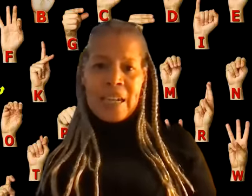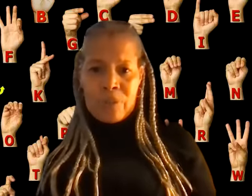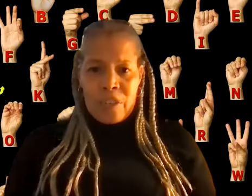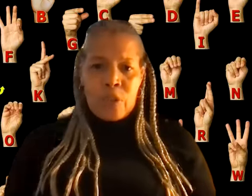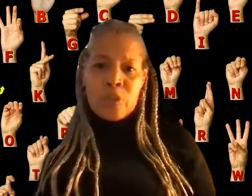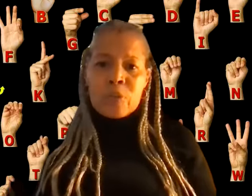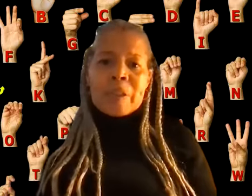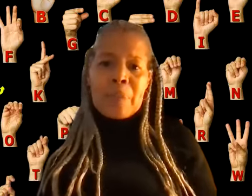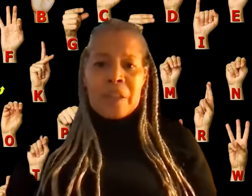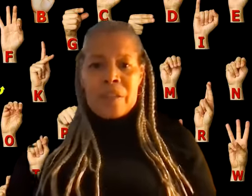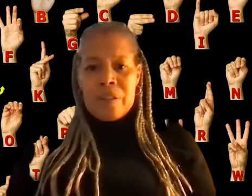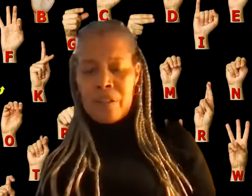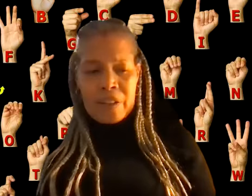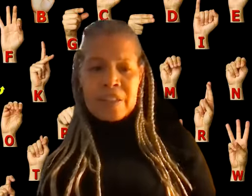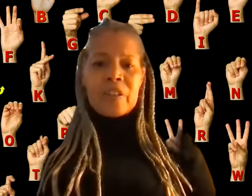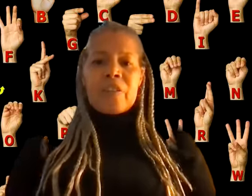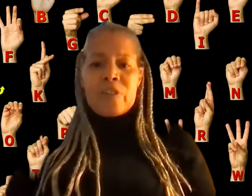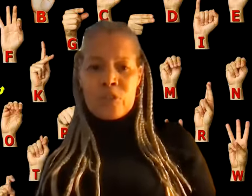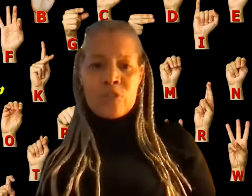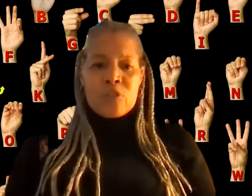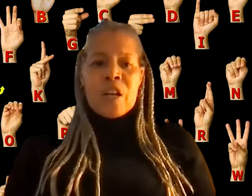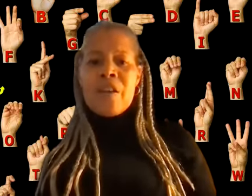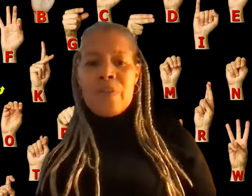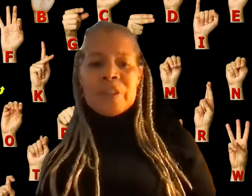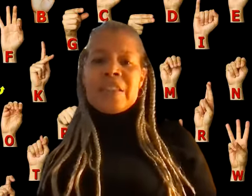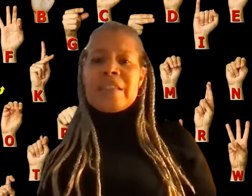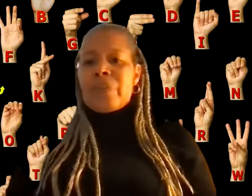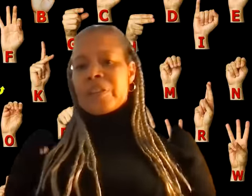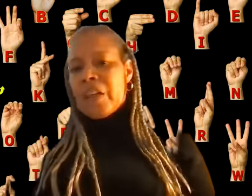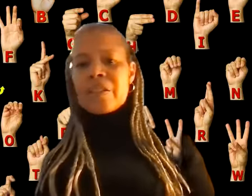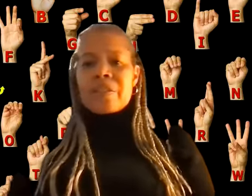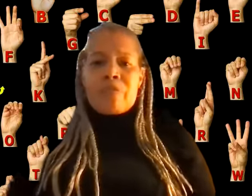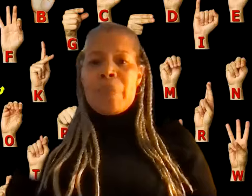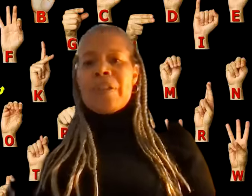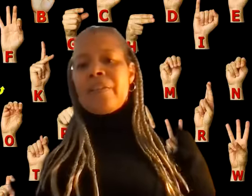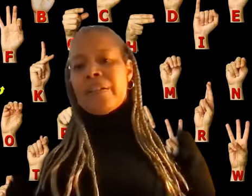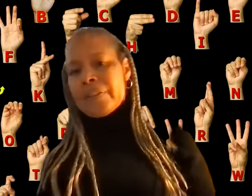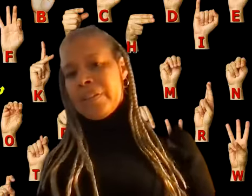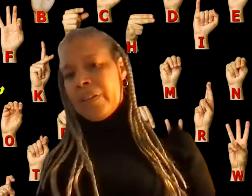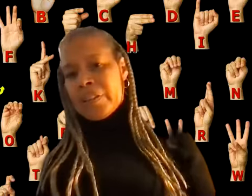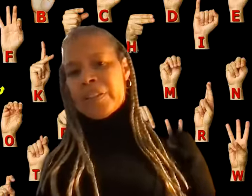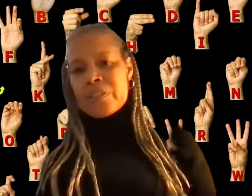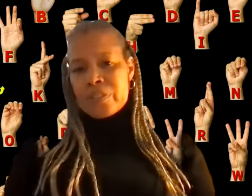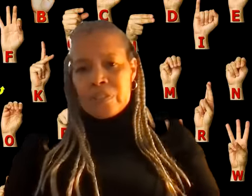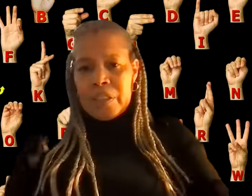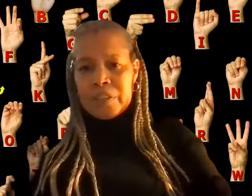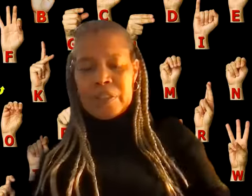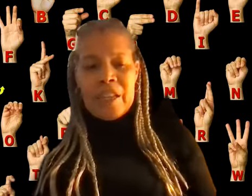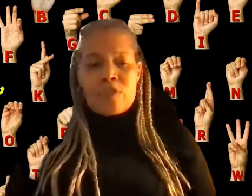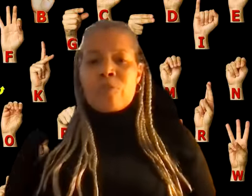out, right? So when you were becoming an architect, you know, in school, it wasn't like there were tons of women in there, in the architectural classroom,